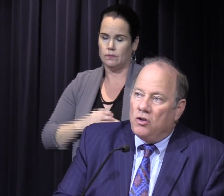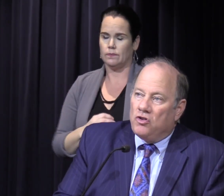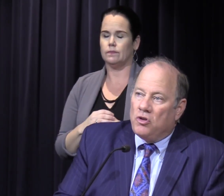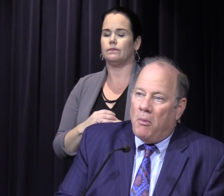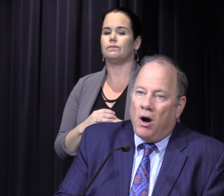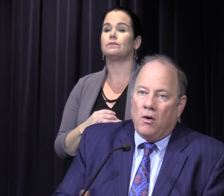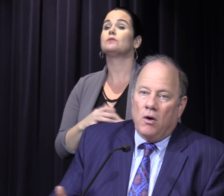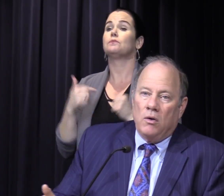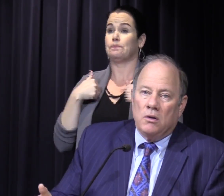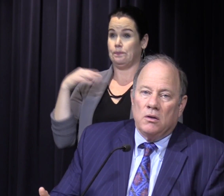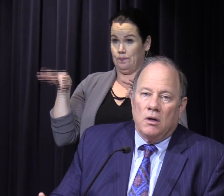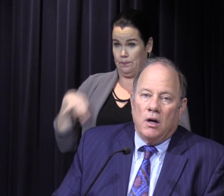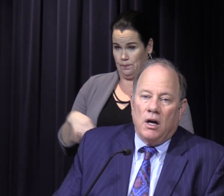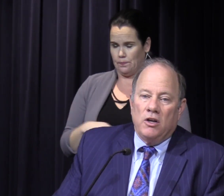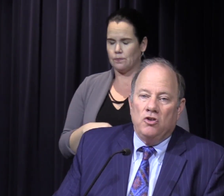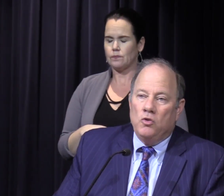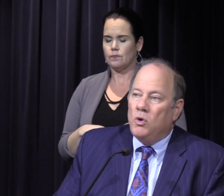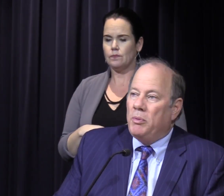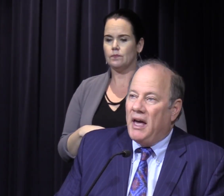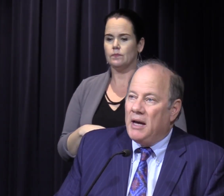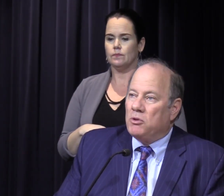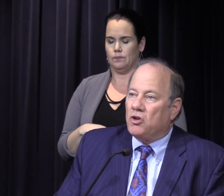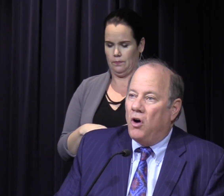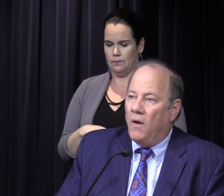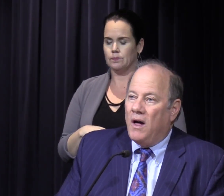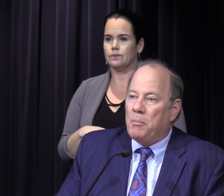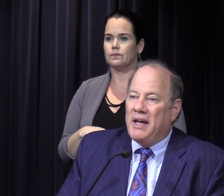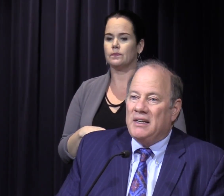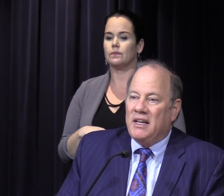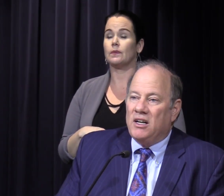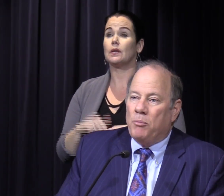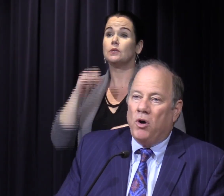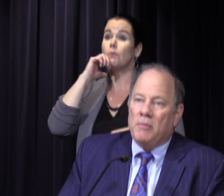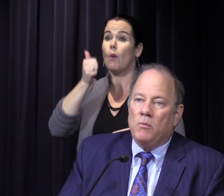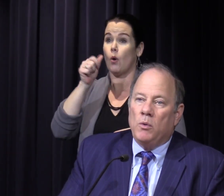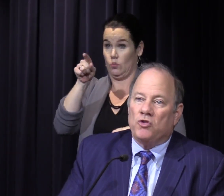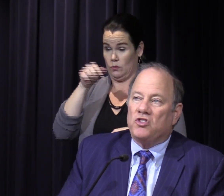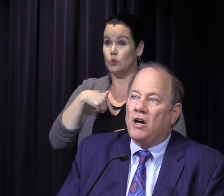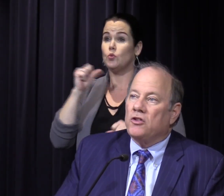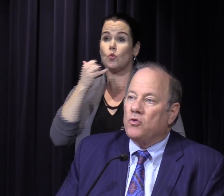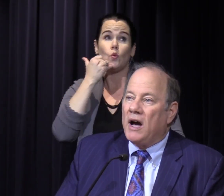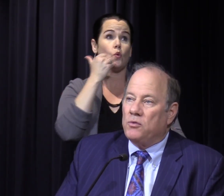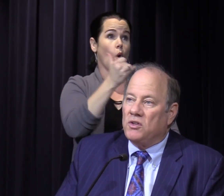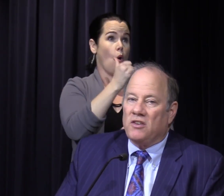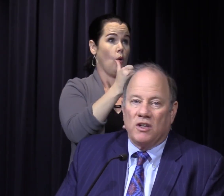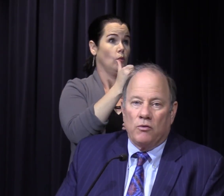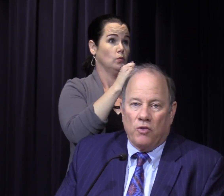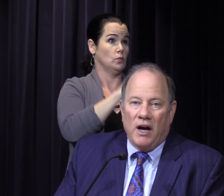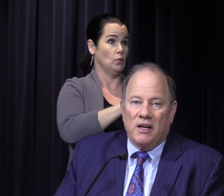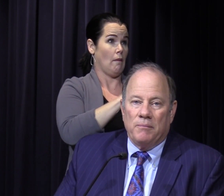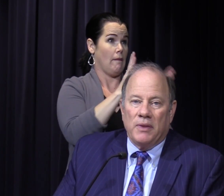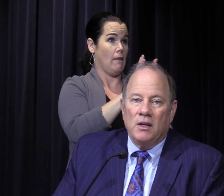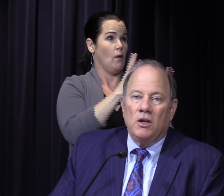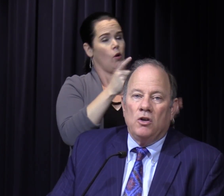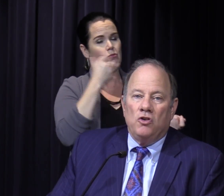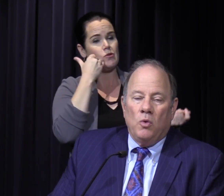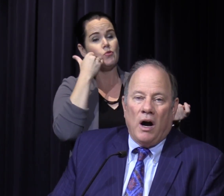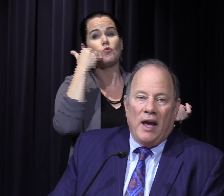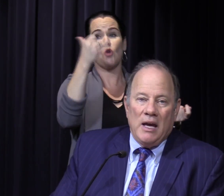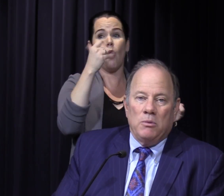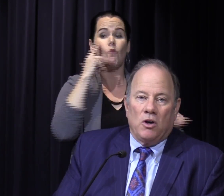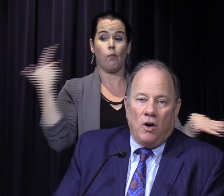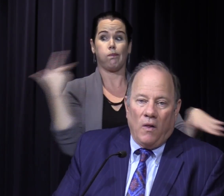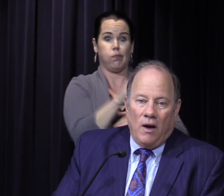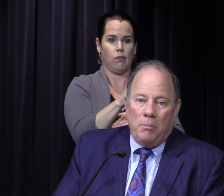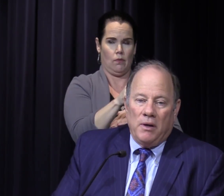happen. Tomorrow, you will be able to call up and get an appointment. We will start the drive-through testing on Friday. You